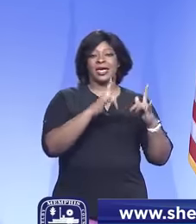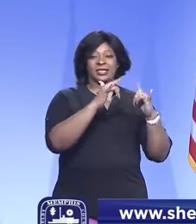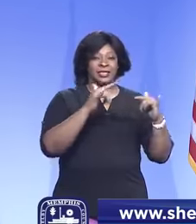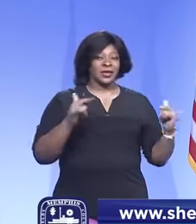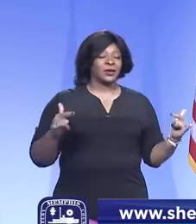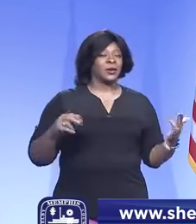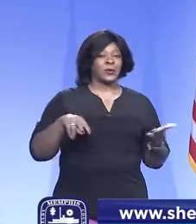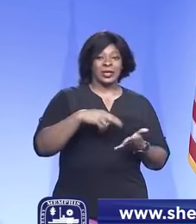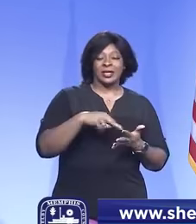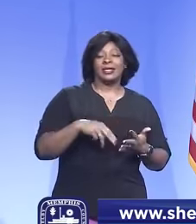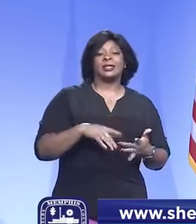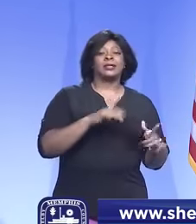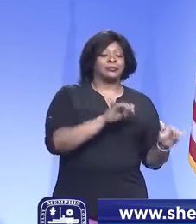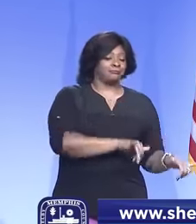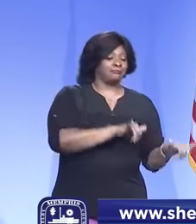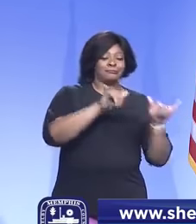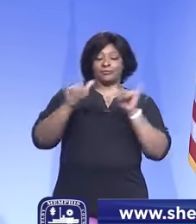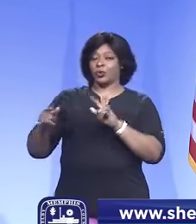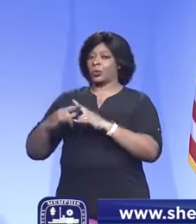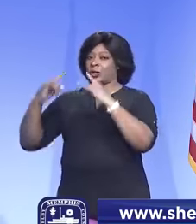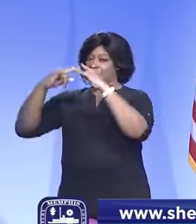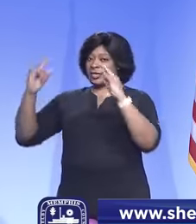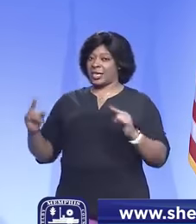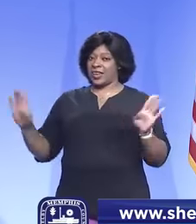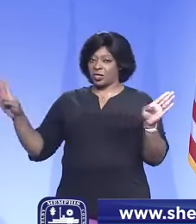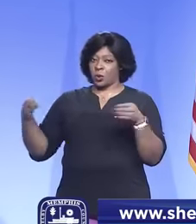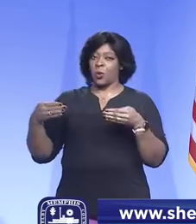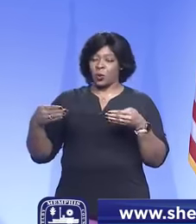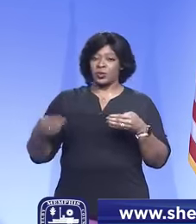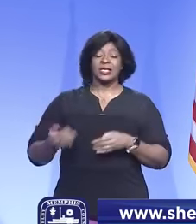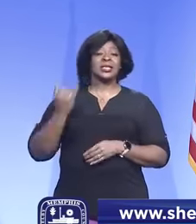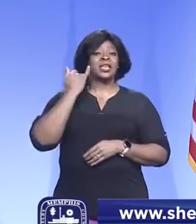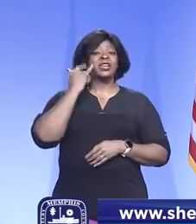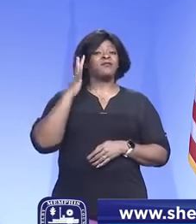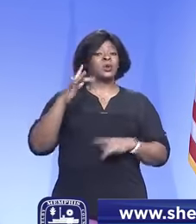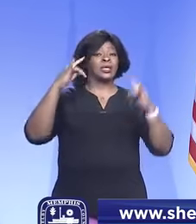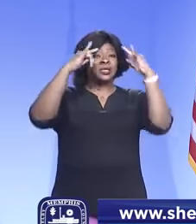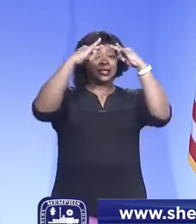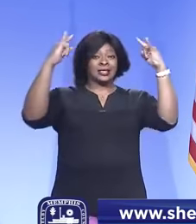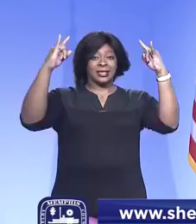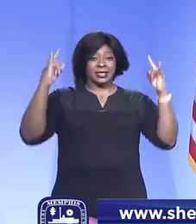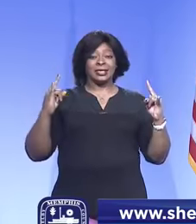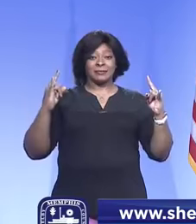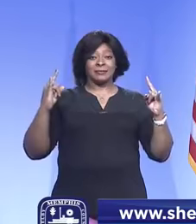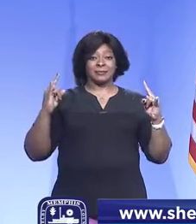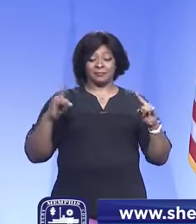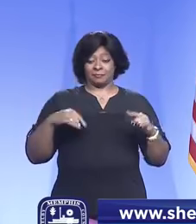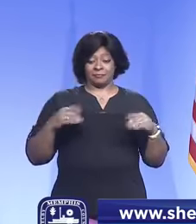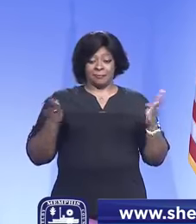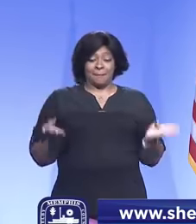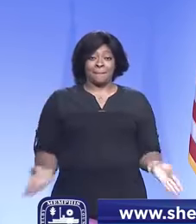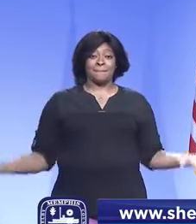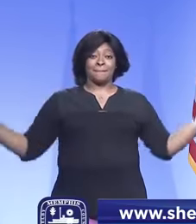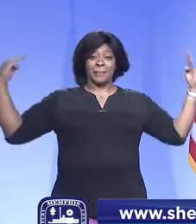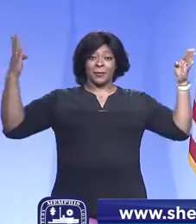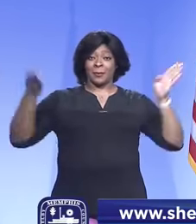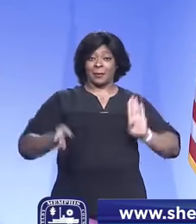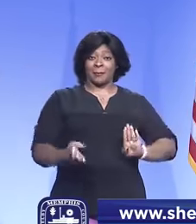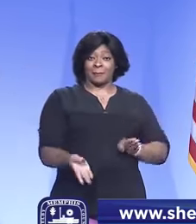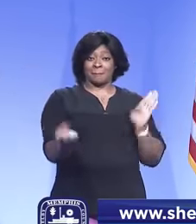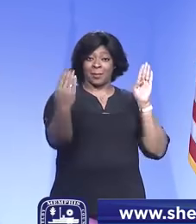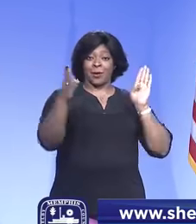etc., will apply. If your tent have all of the flaps up,